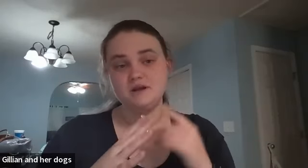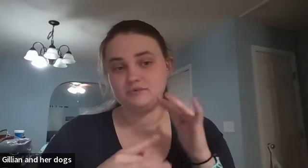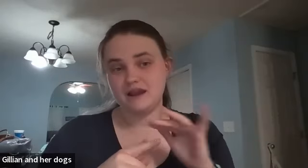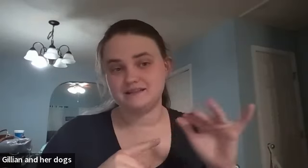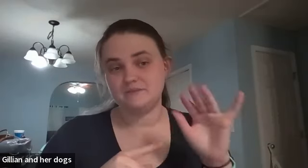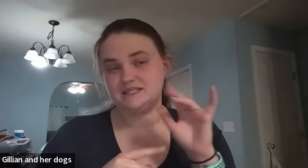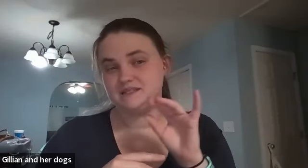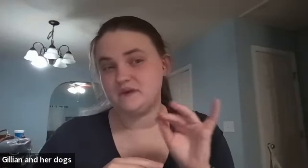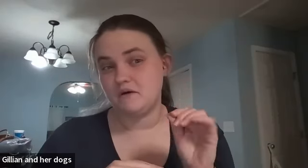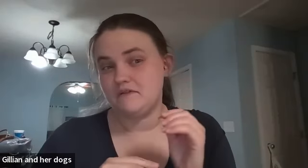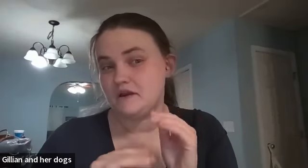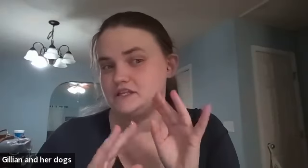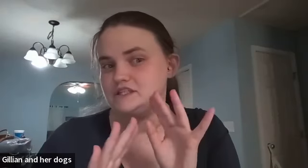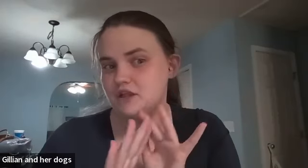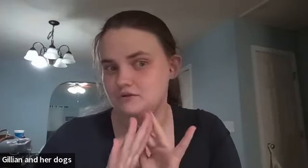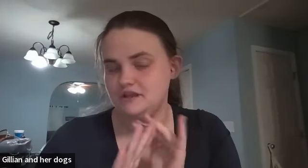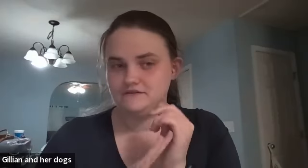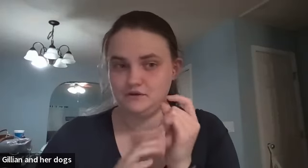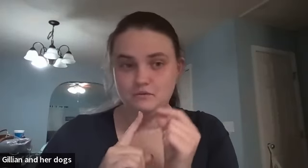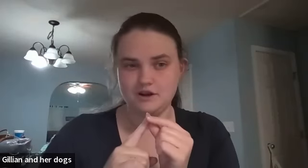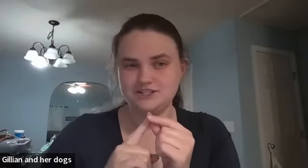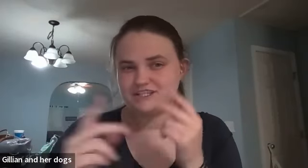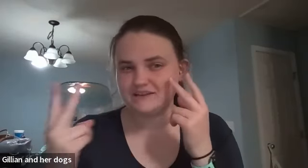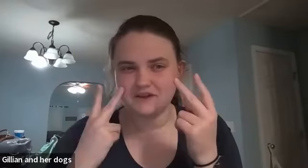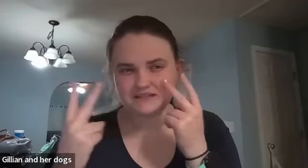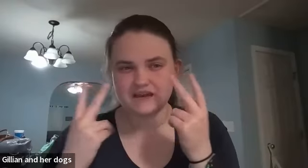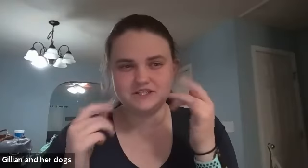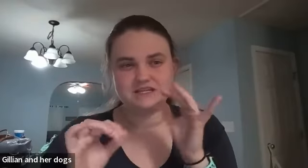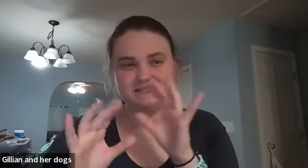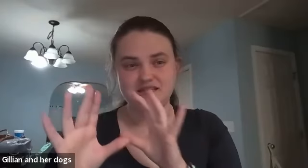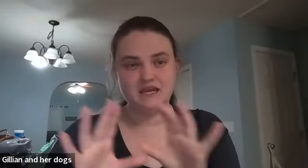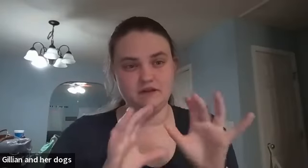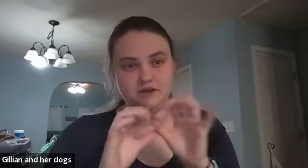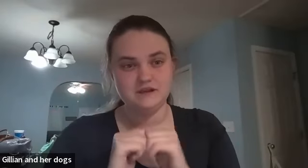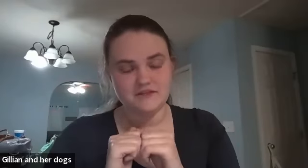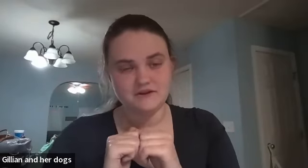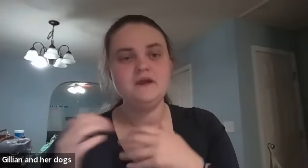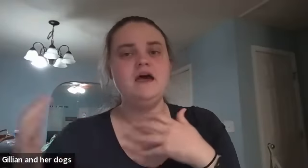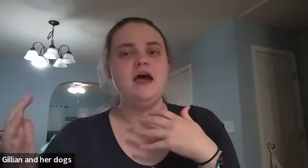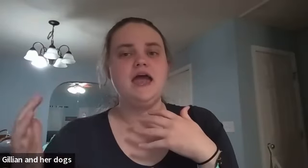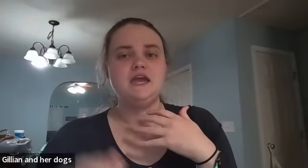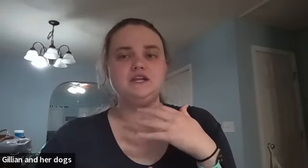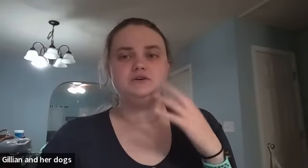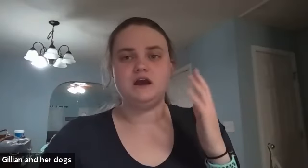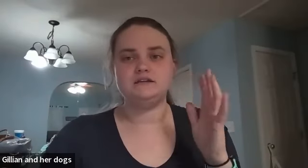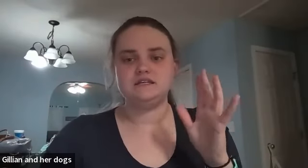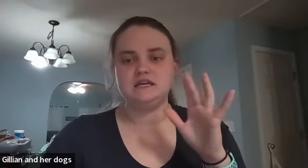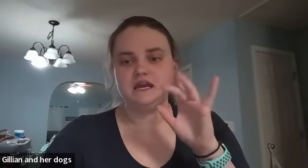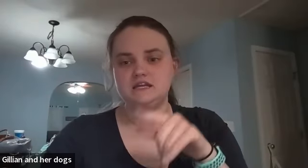going to spell very slowly a few words just to give you guys kind of a chance to see how they go together. And you guys can